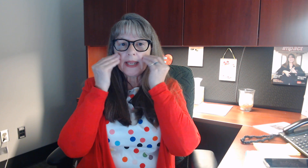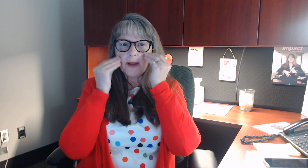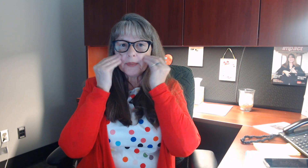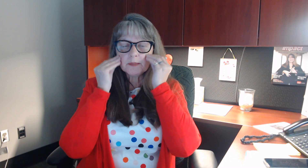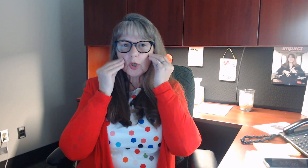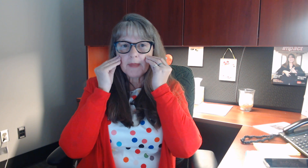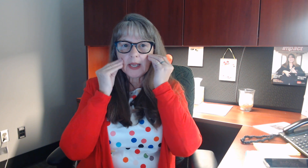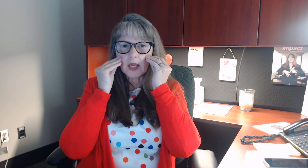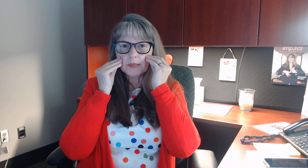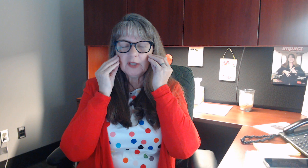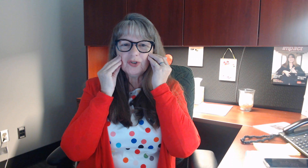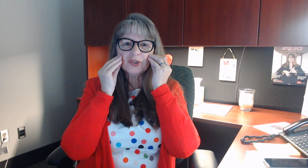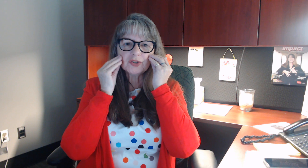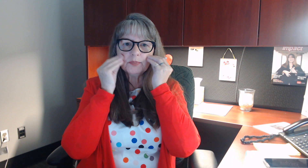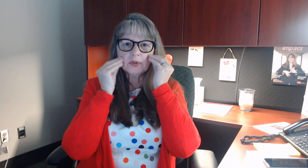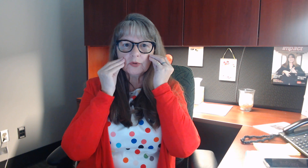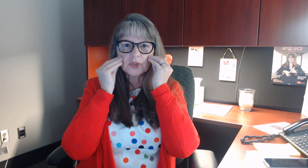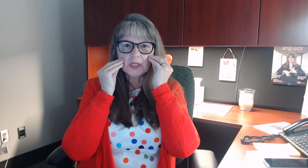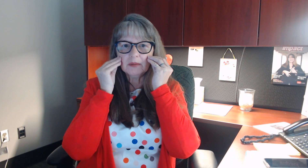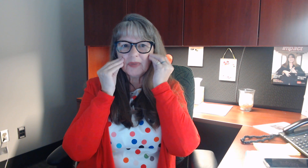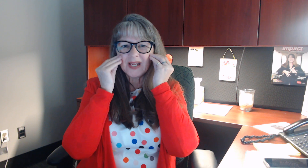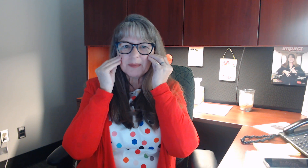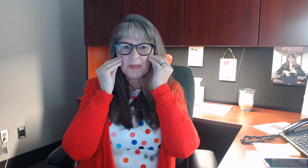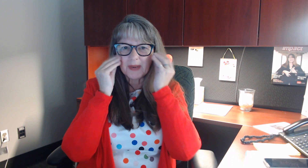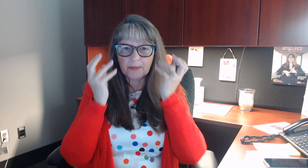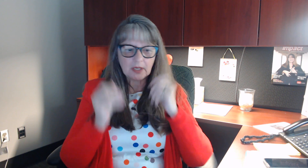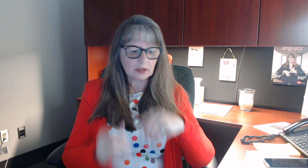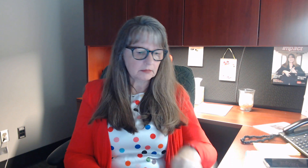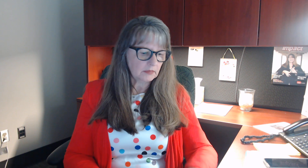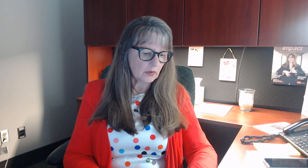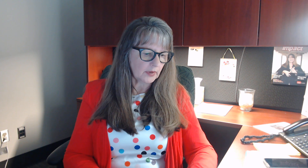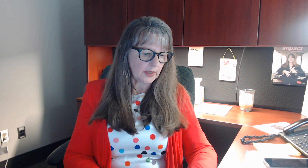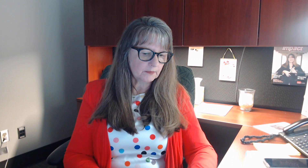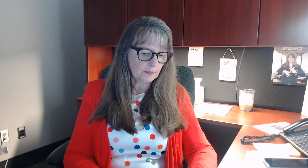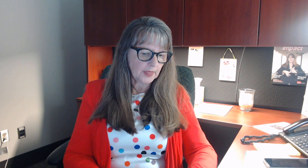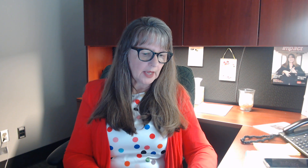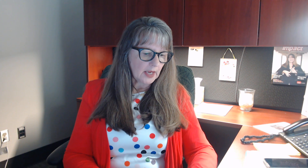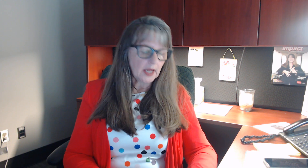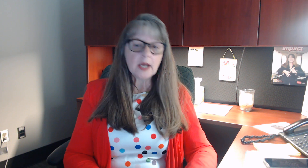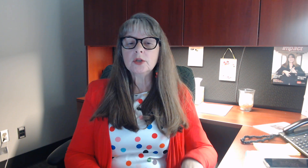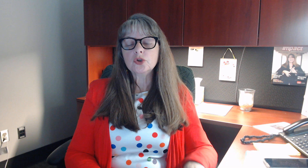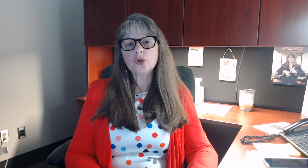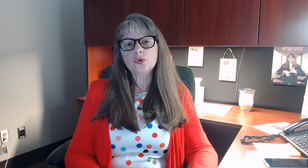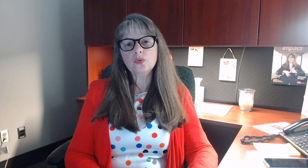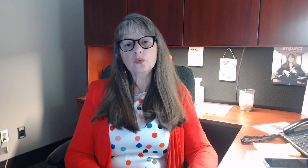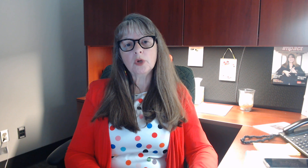Makeup, to put on makeup, and usually put on your cheek. Oh, I gotta put my makeup on. Oh, okay. To go to